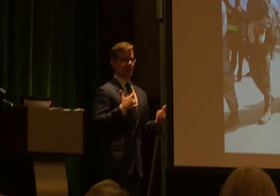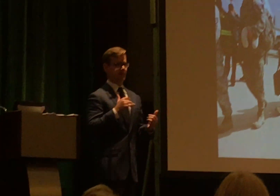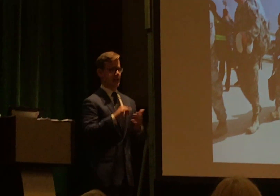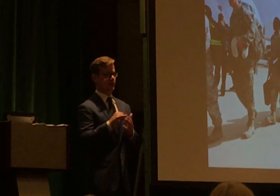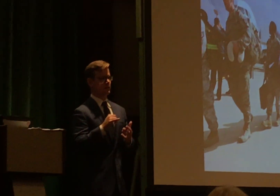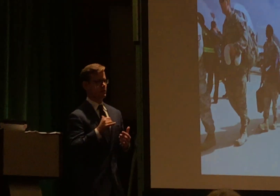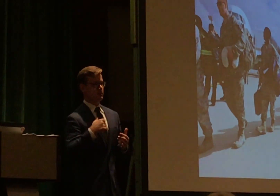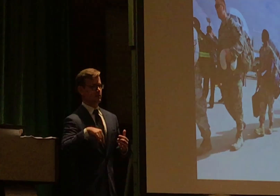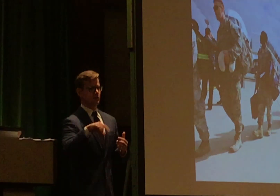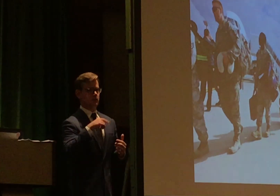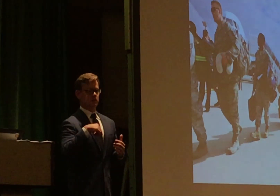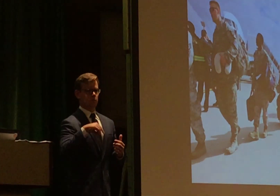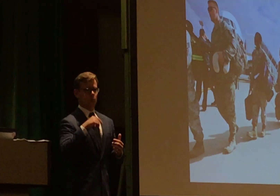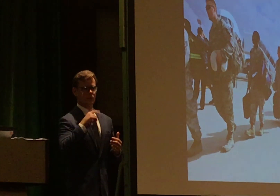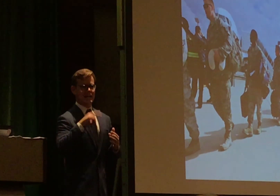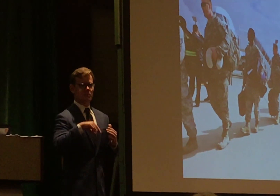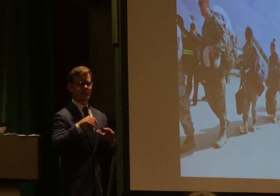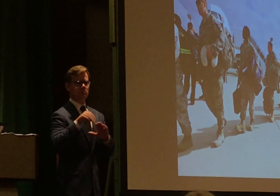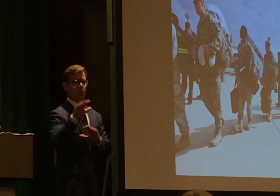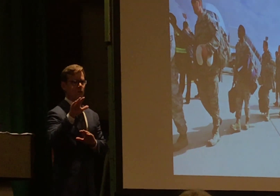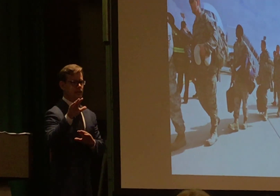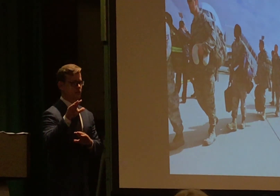they had was they felt that